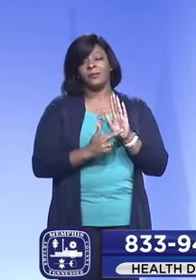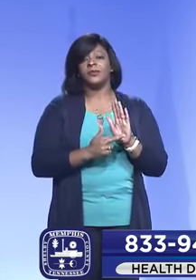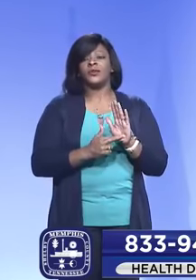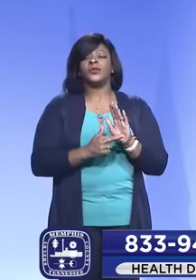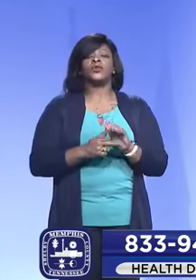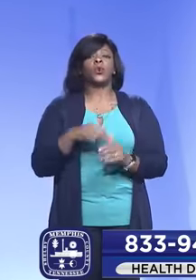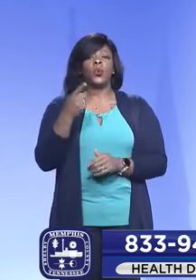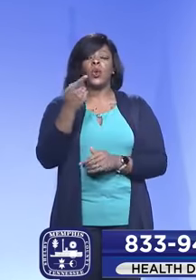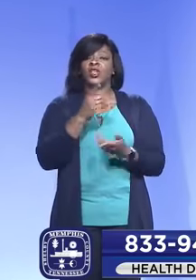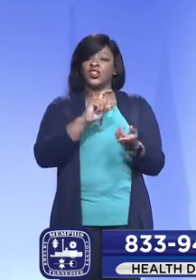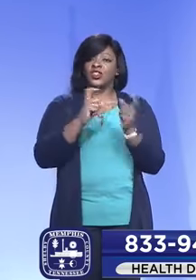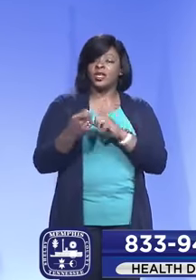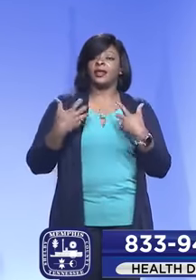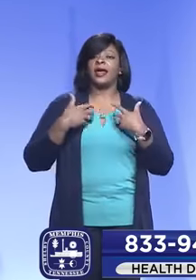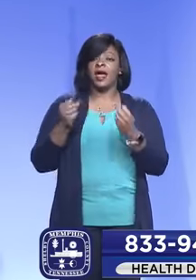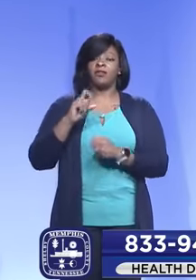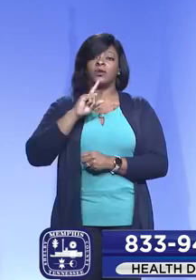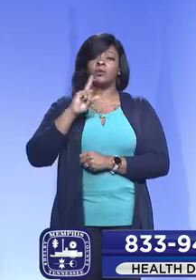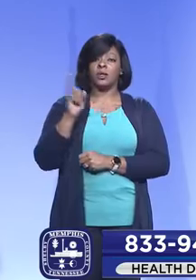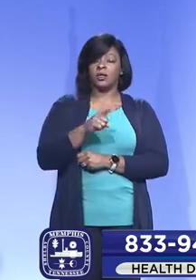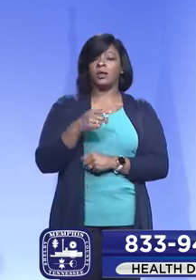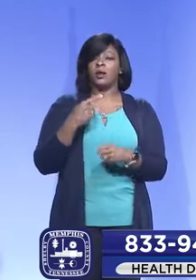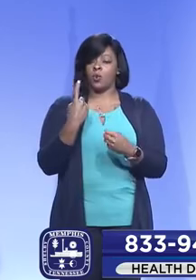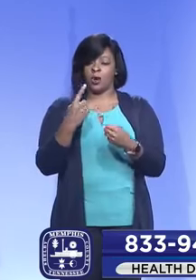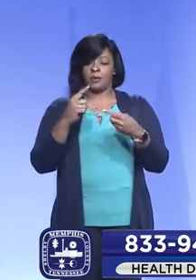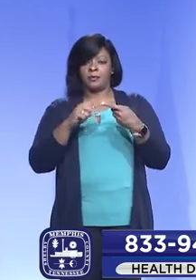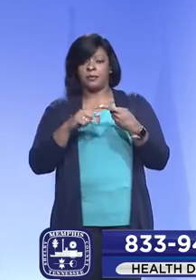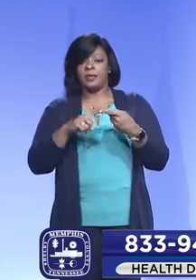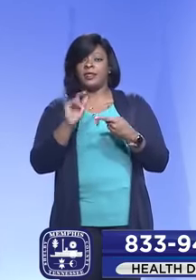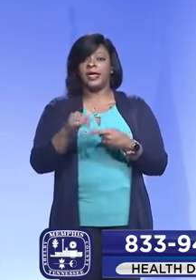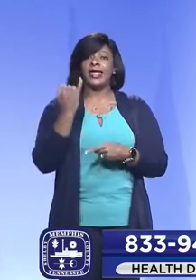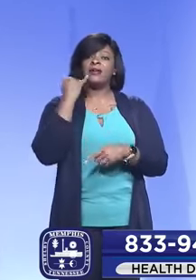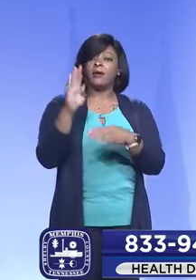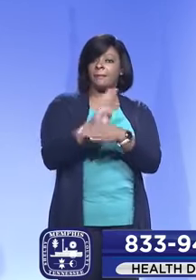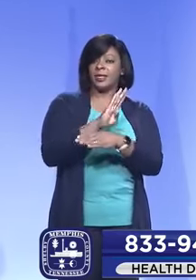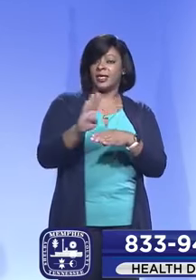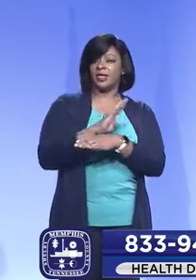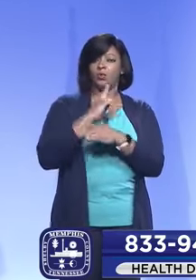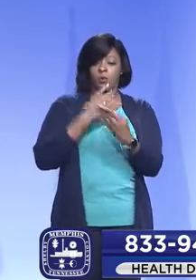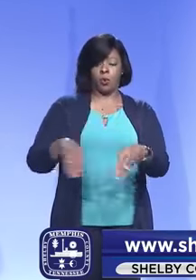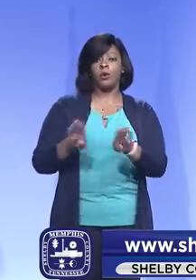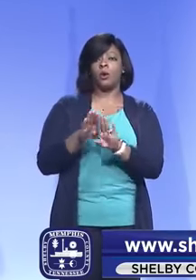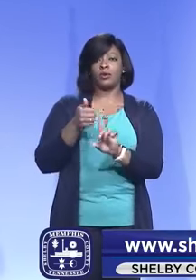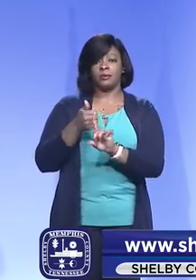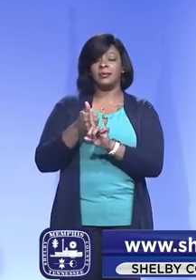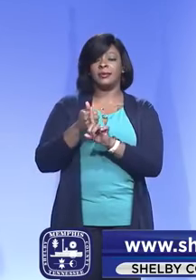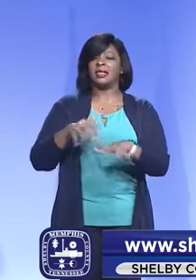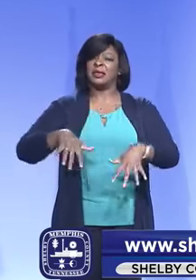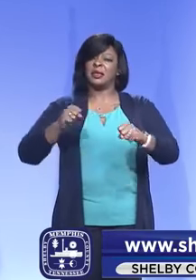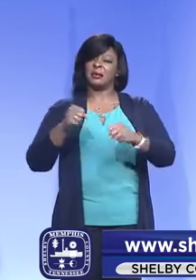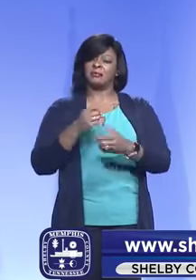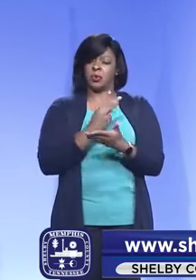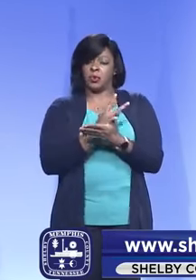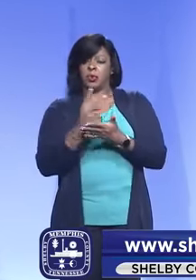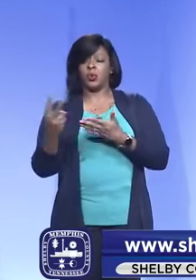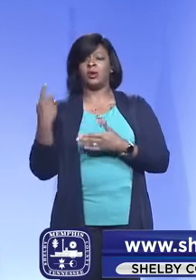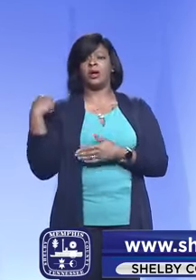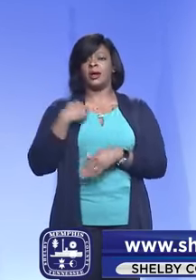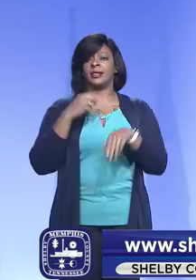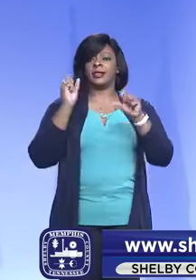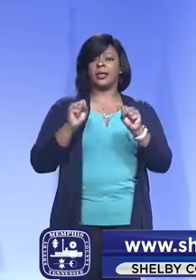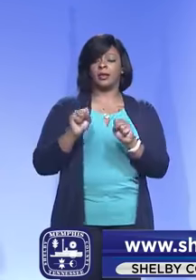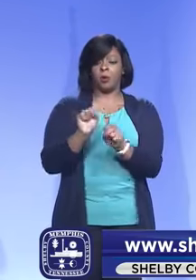Preview one of the changes in the health directive. One of those is that if a business is closed, it may take up to 2 weeks for us to